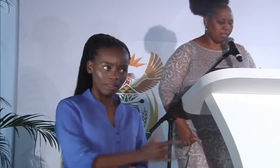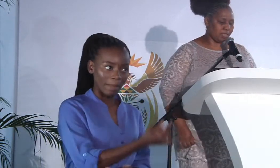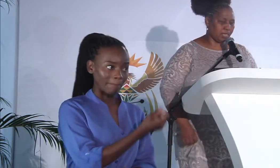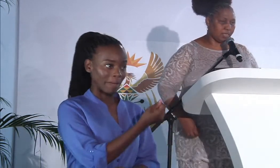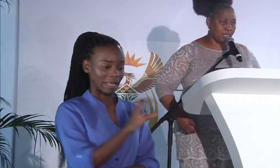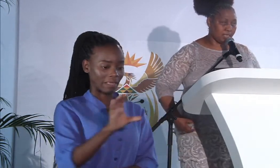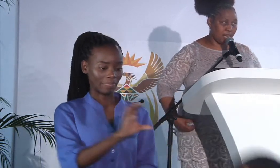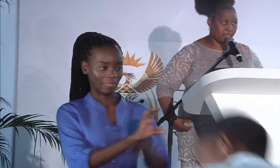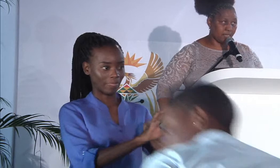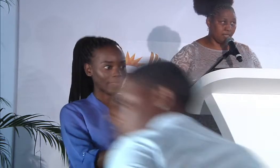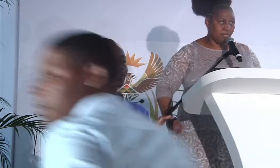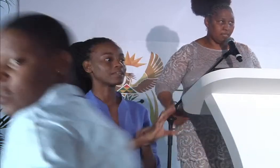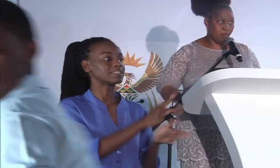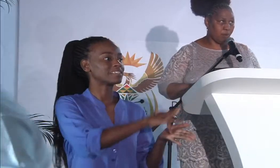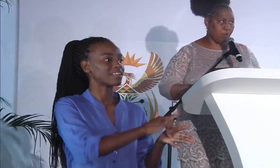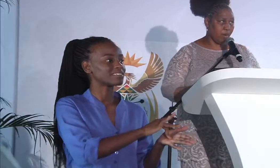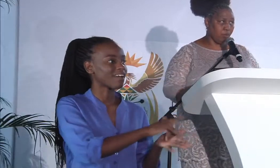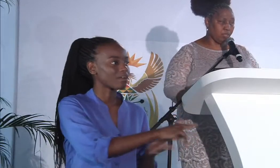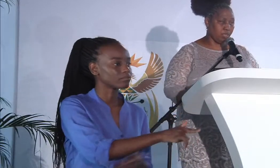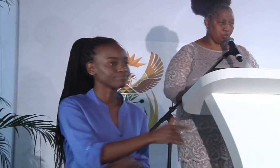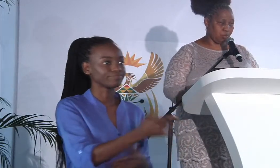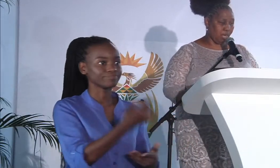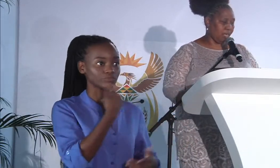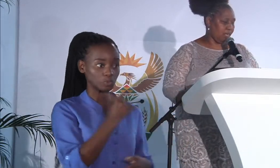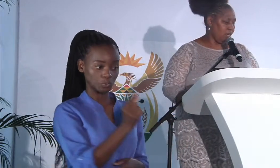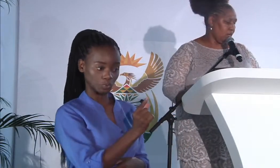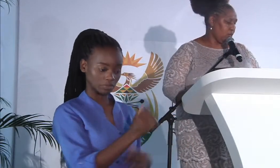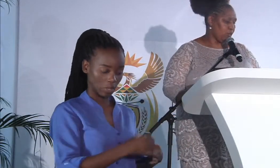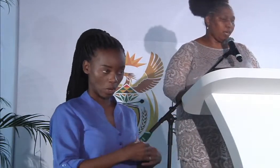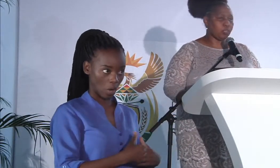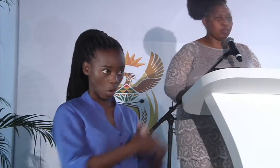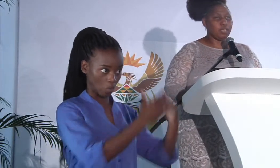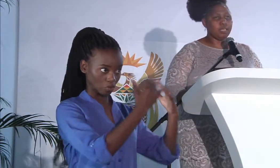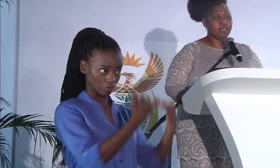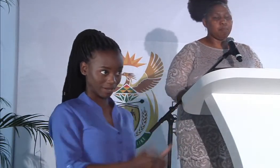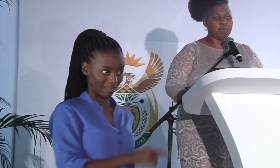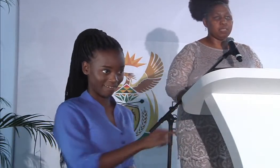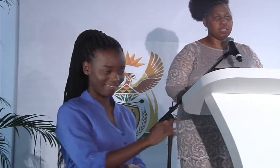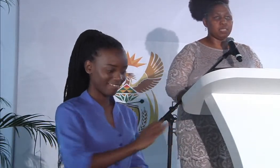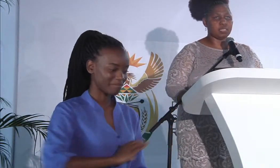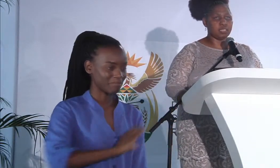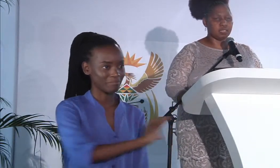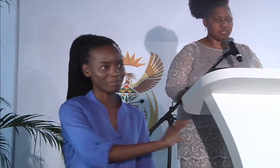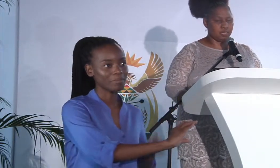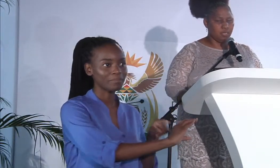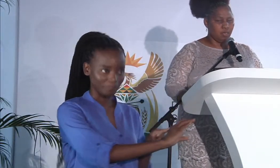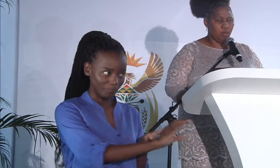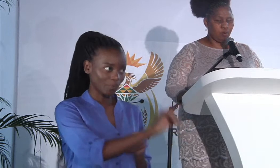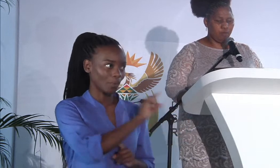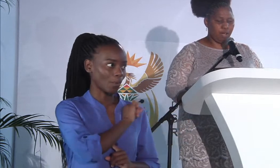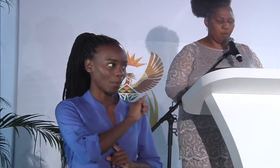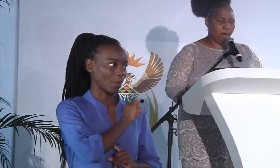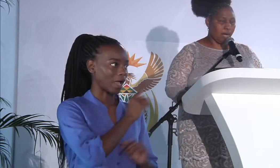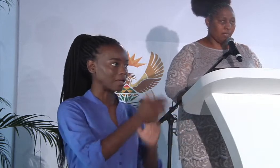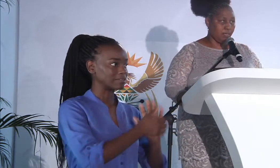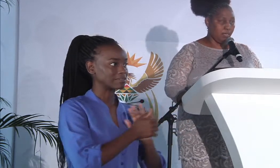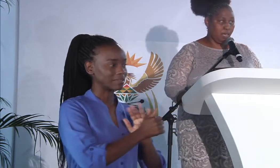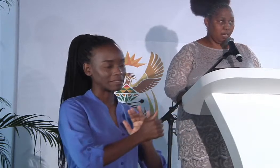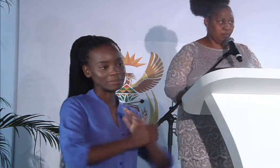towards centers like the one we are launching today, to actually build the skills of